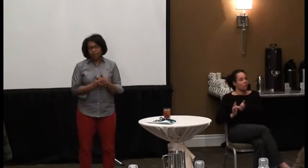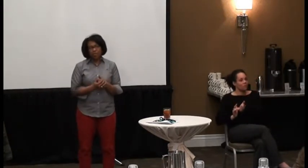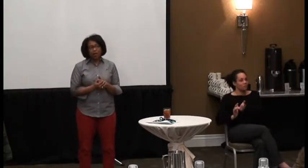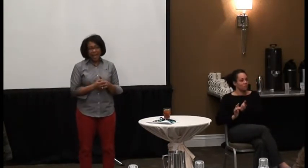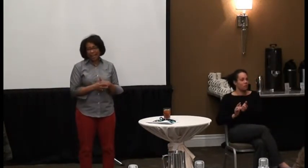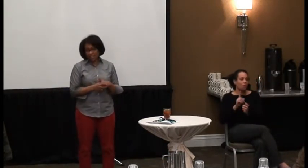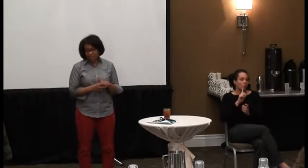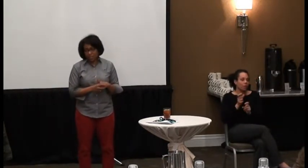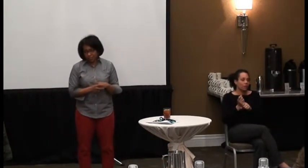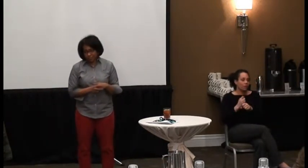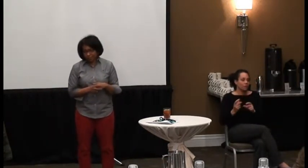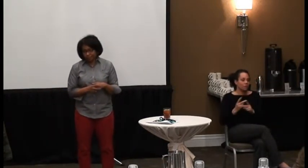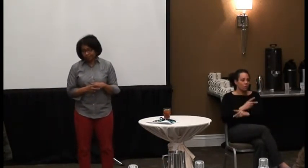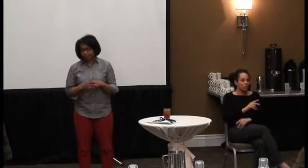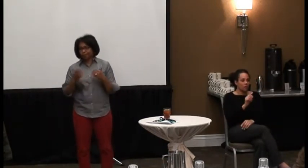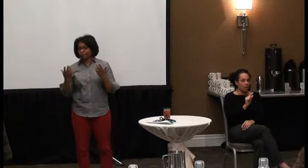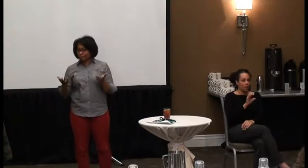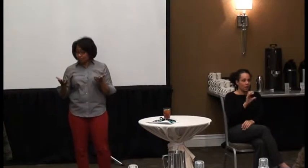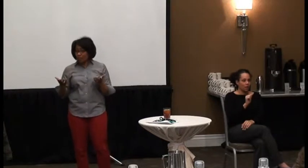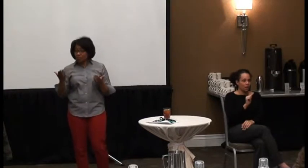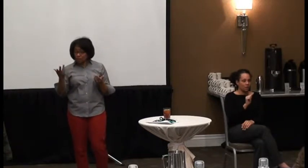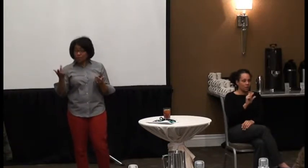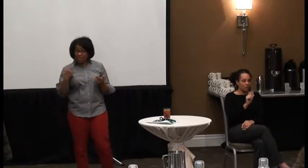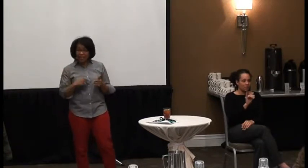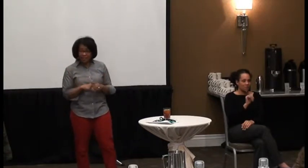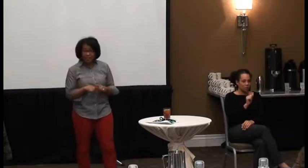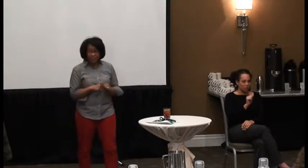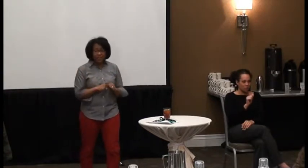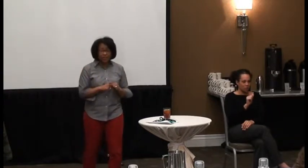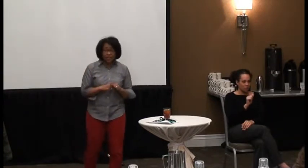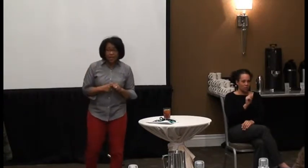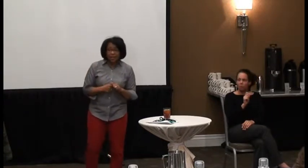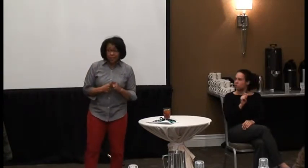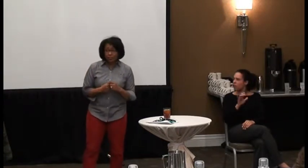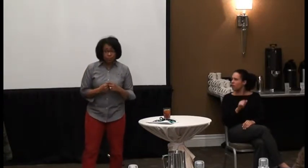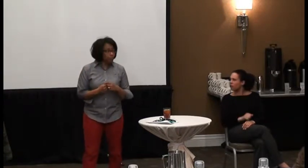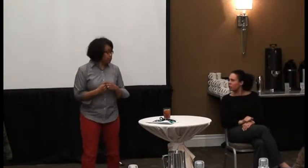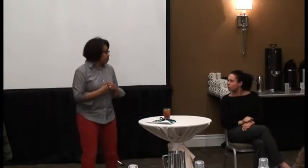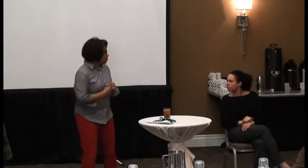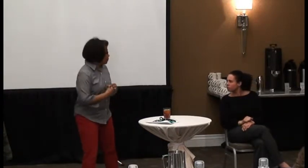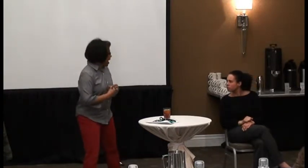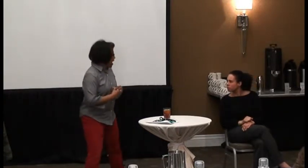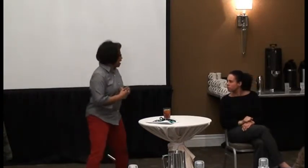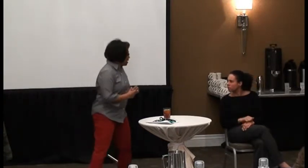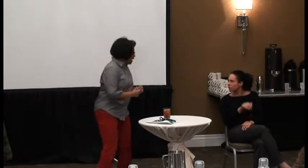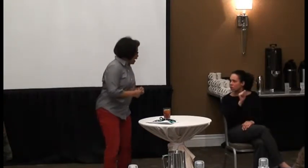worse. But it's called akathisia. So the side effect list is